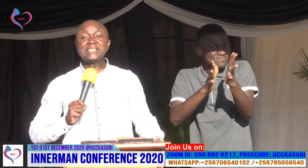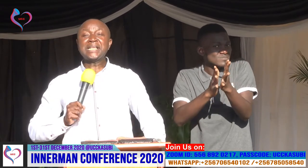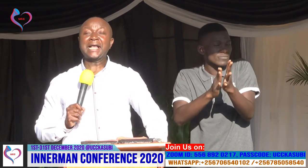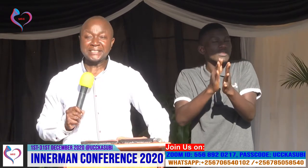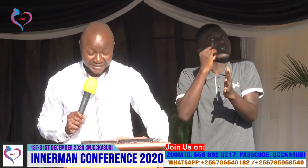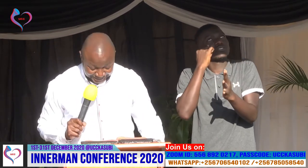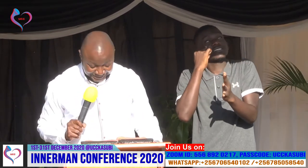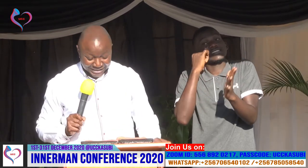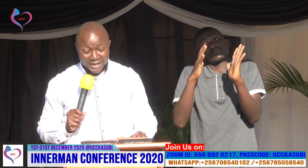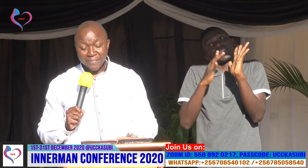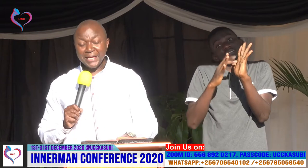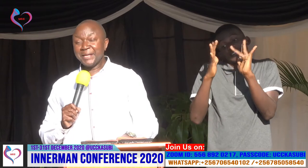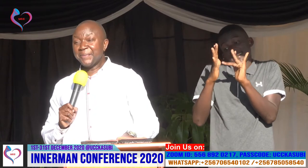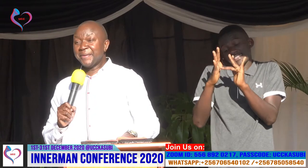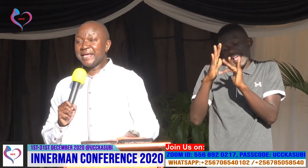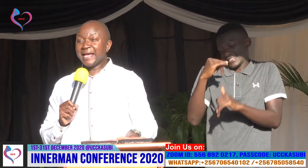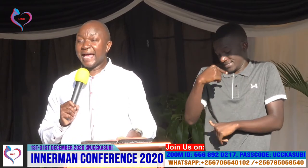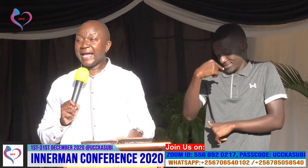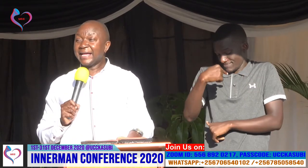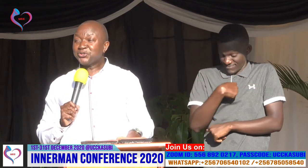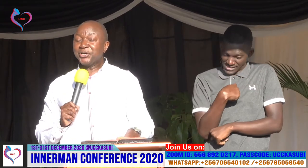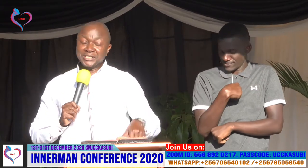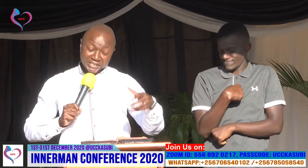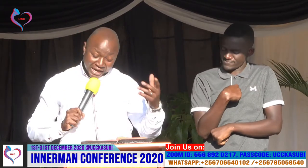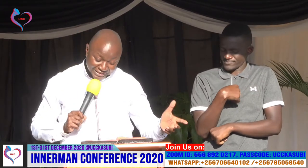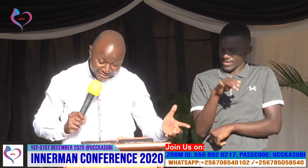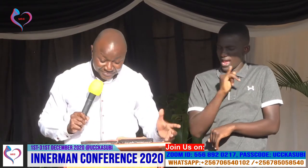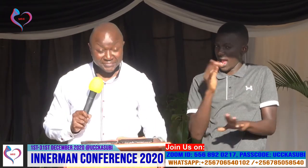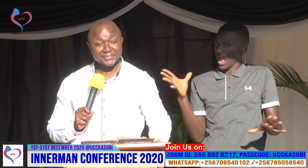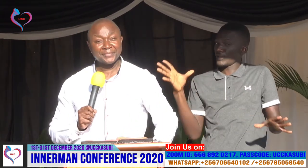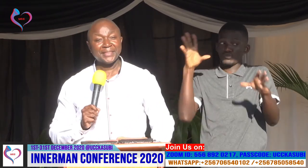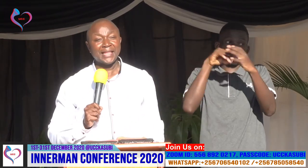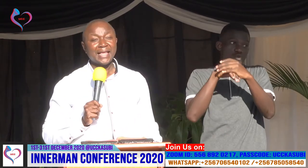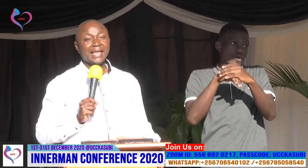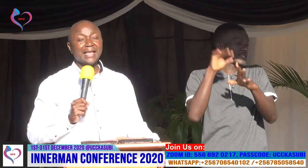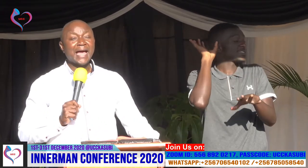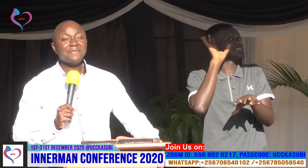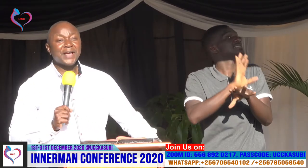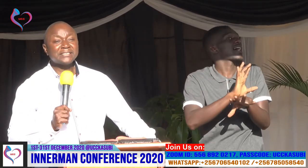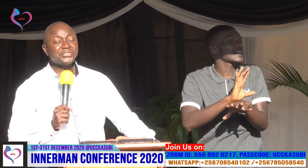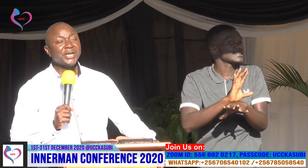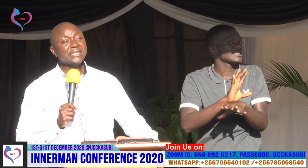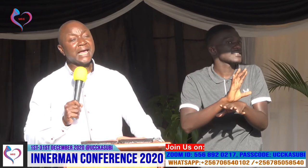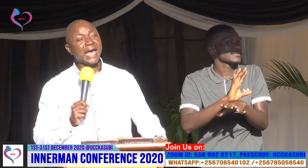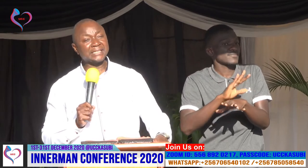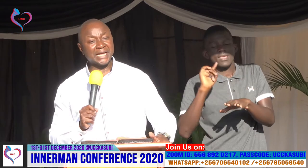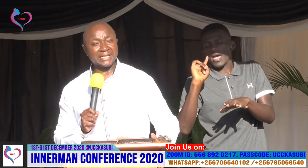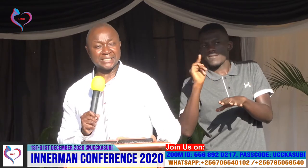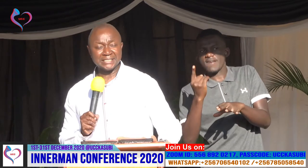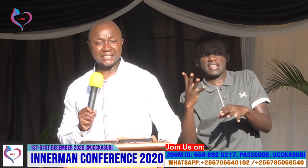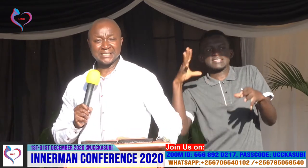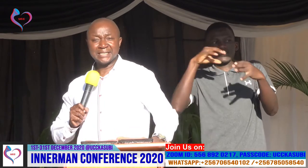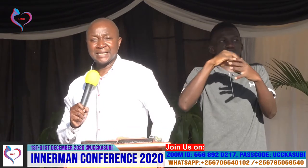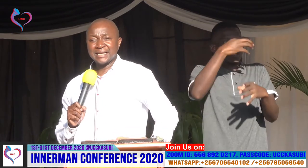see Jesus. Omanyi Yesu. Me, I joined the church. Nzo maina joininga kanisa. I first joined the